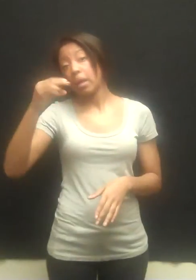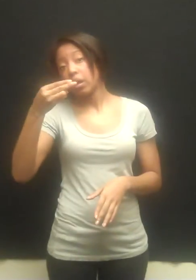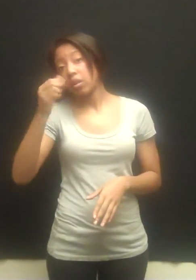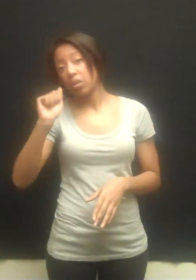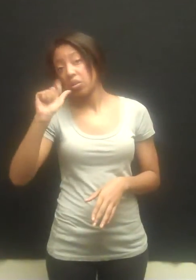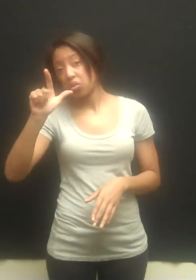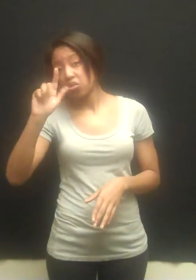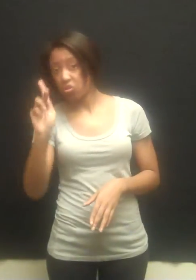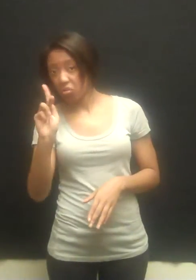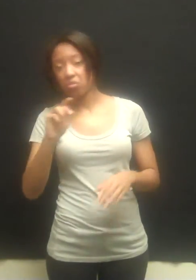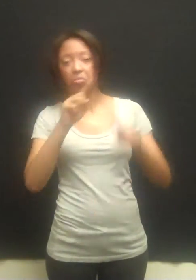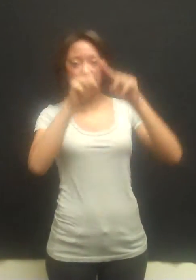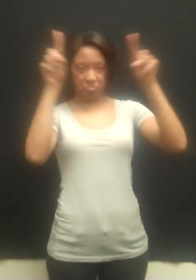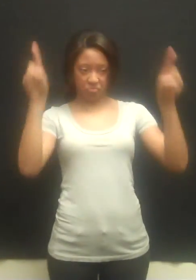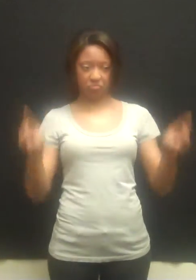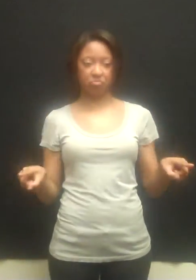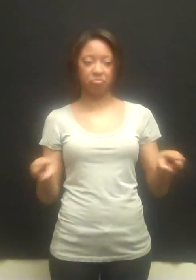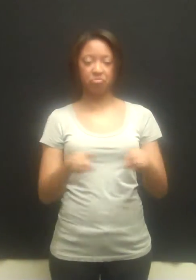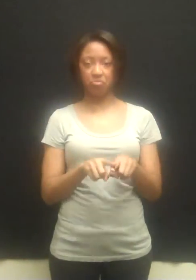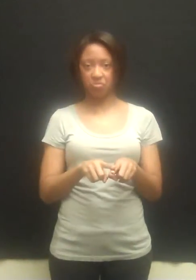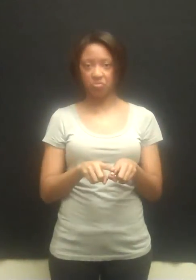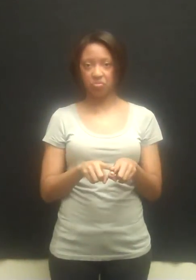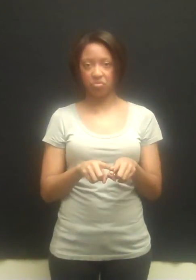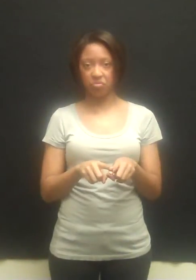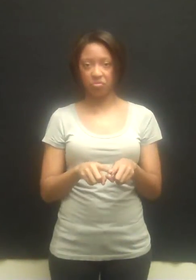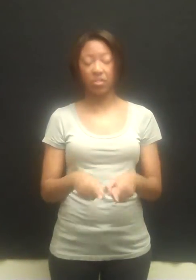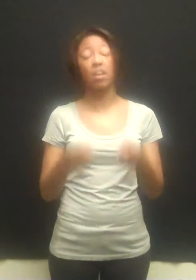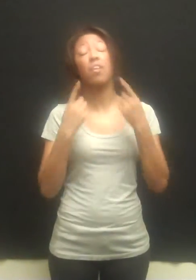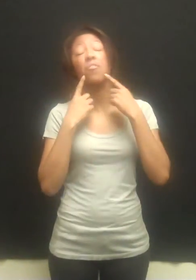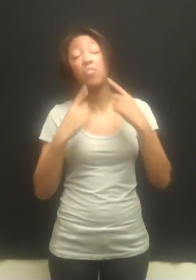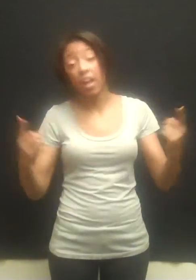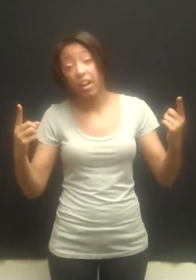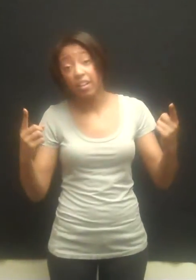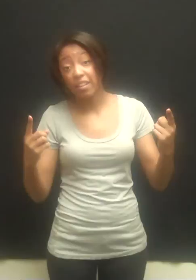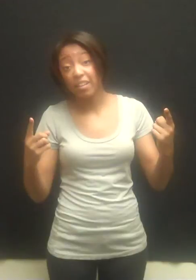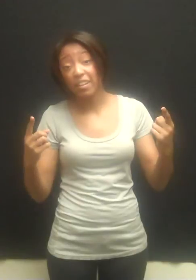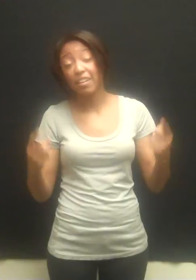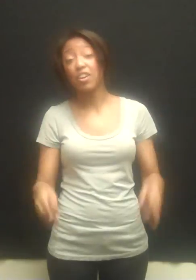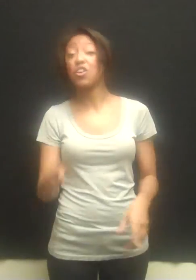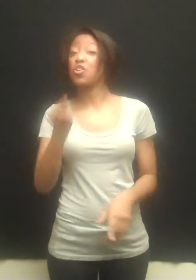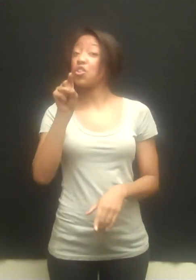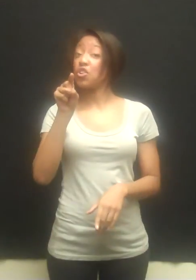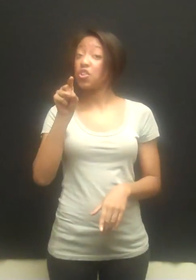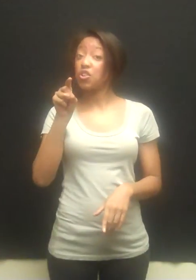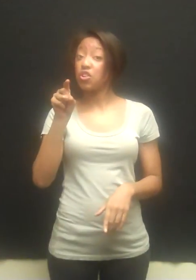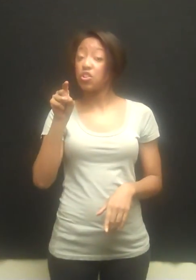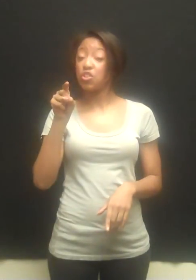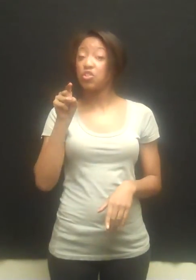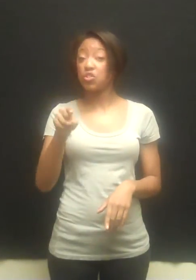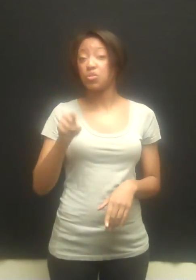And finally, you can go ahead and encourage your coworkers to learn just the basics in sign language.